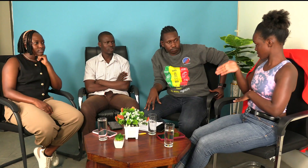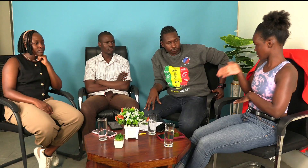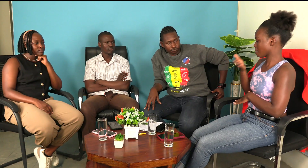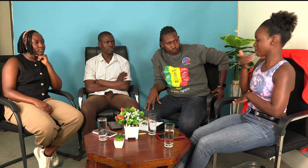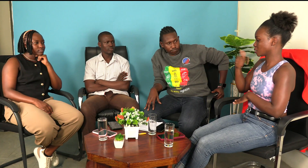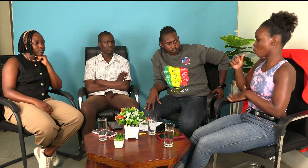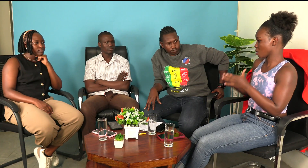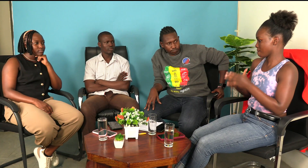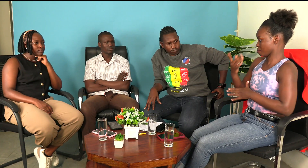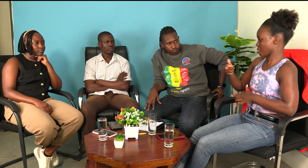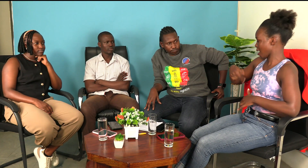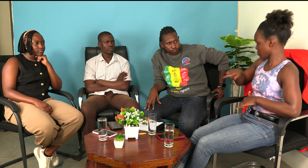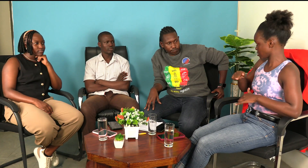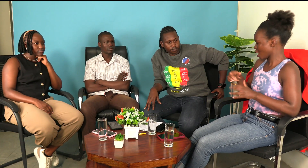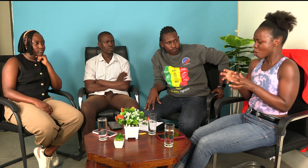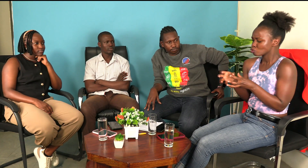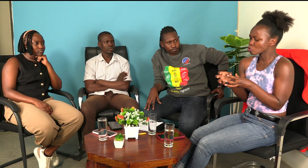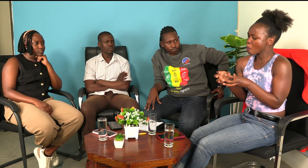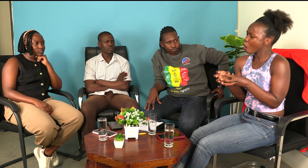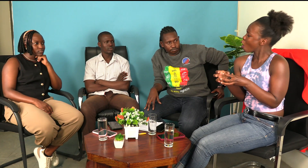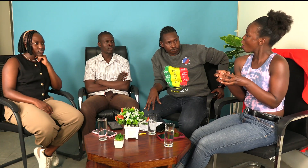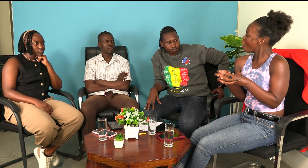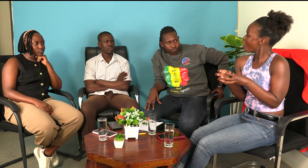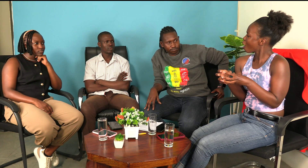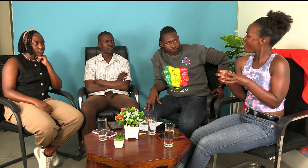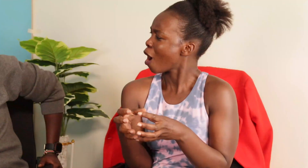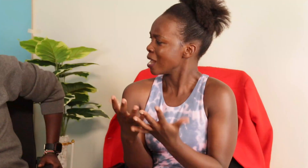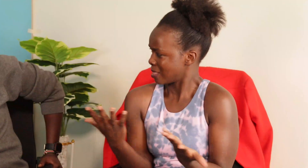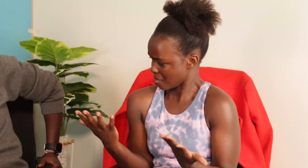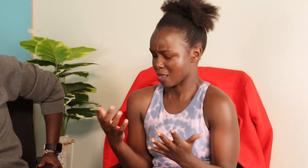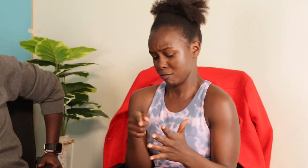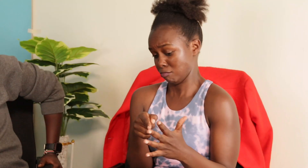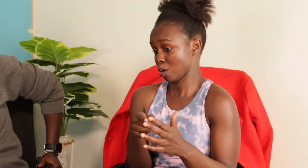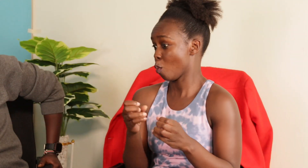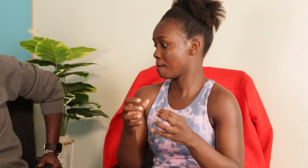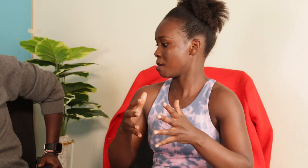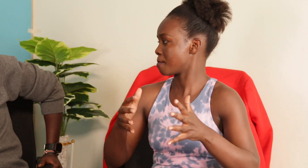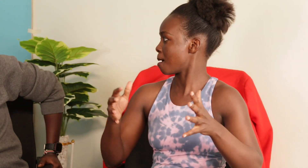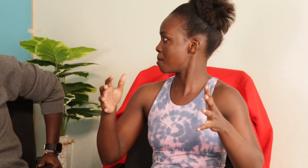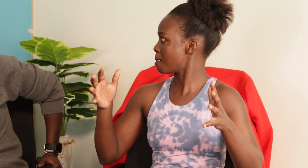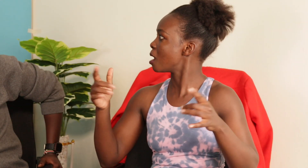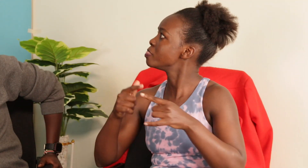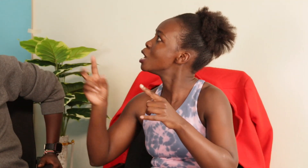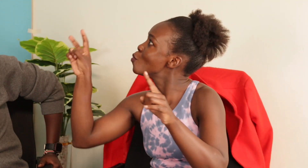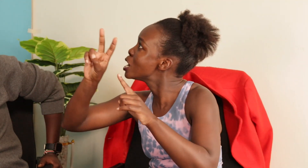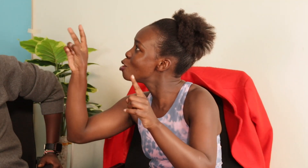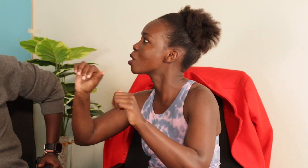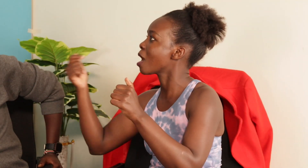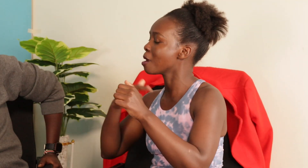So what I'm thinking we should develop is we should come up with our own center, just a small one. I know